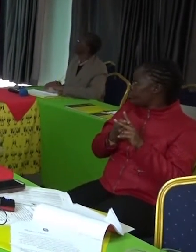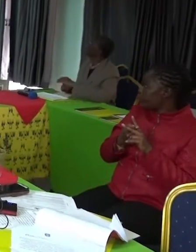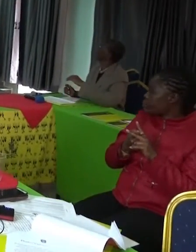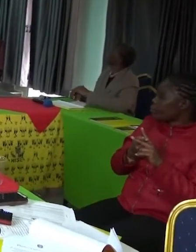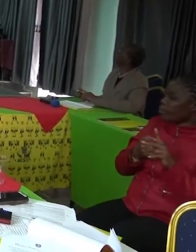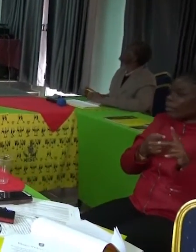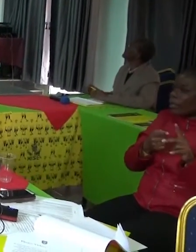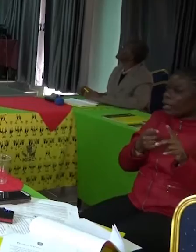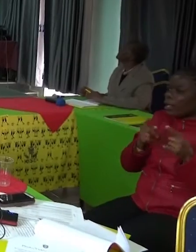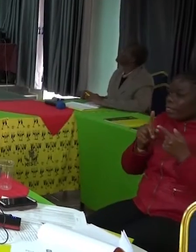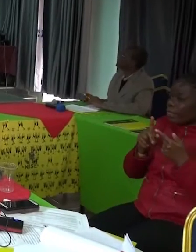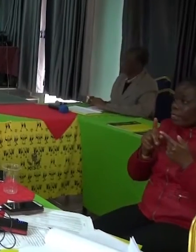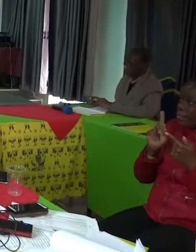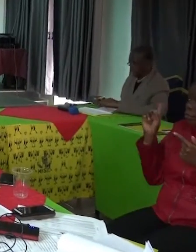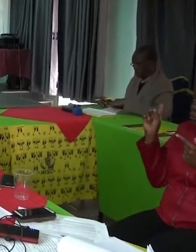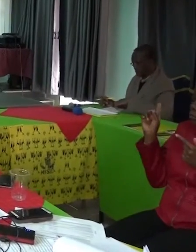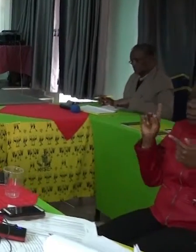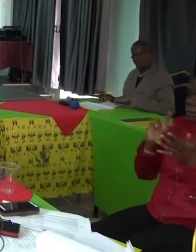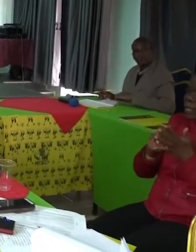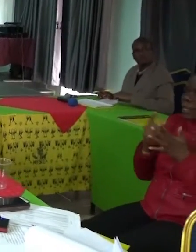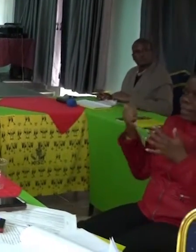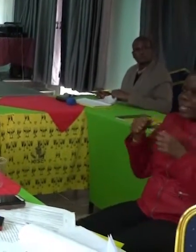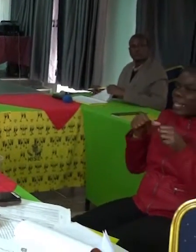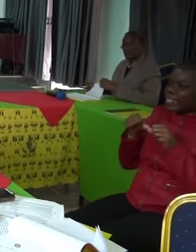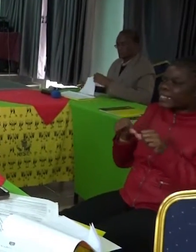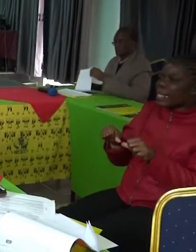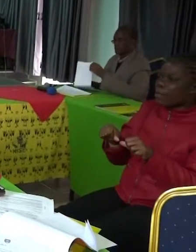we can call this a sustainable community.